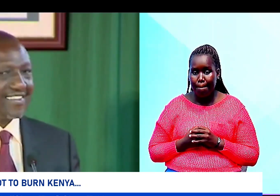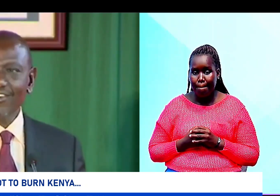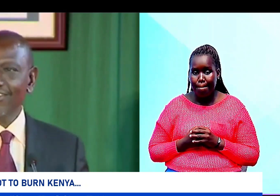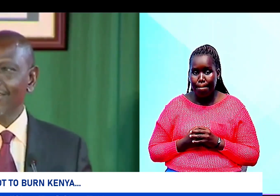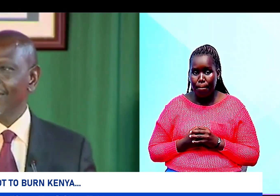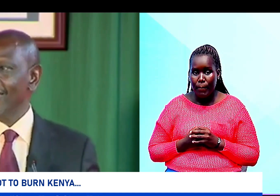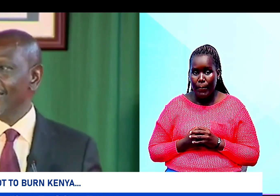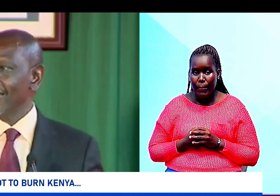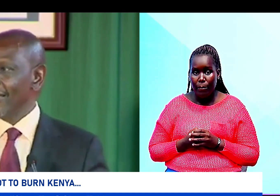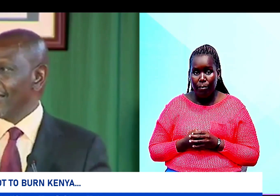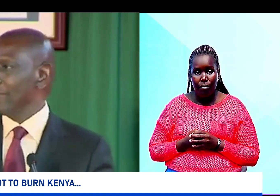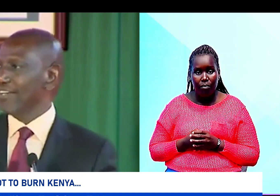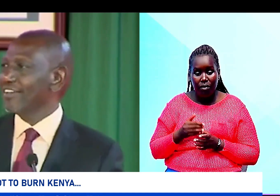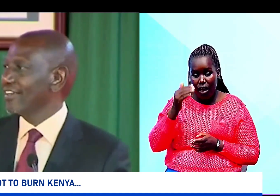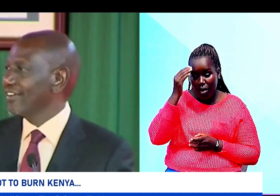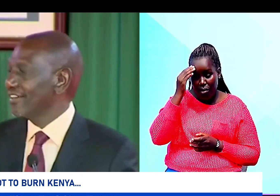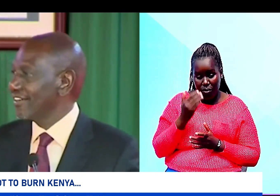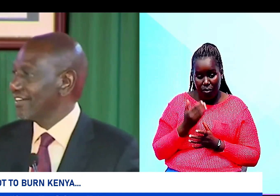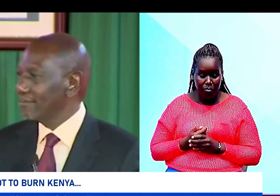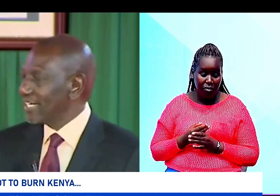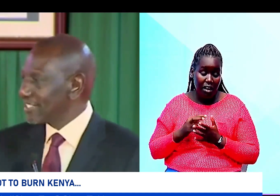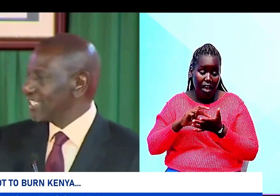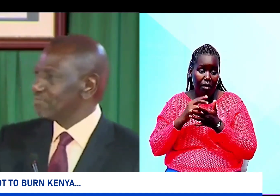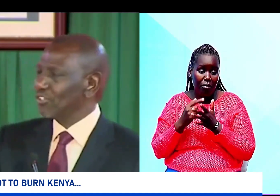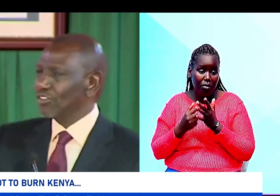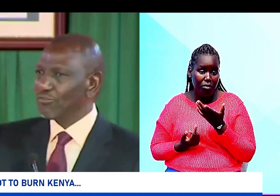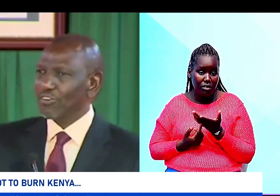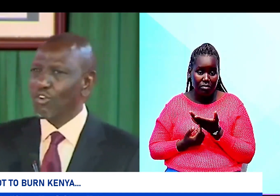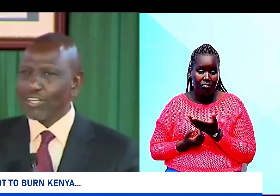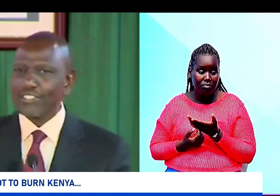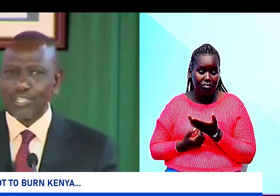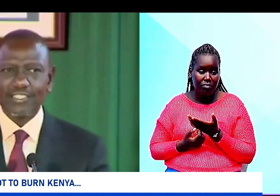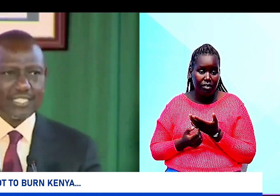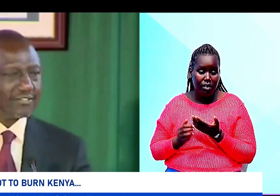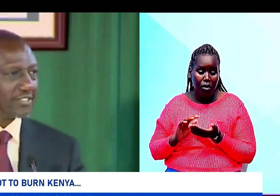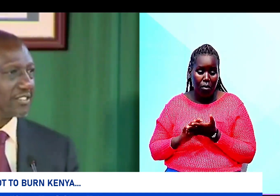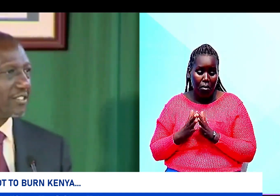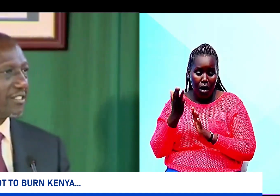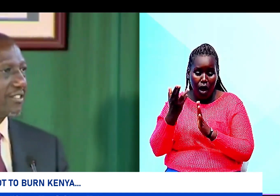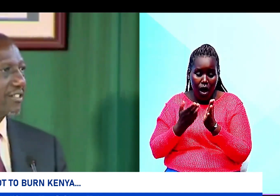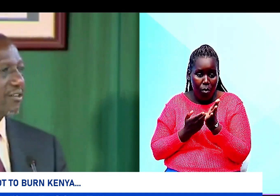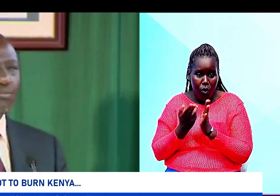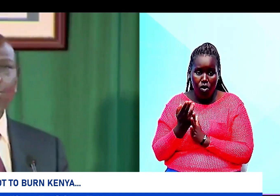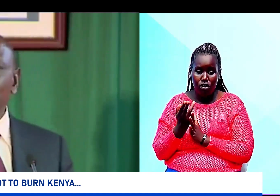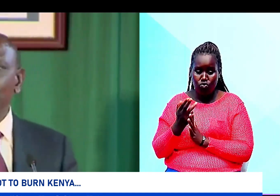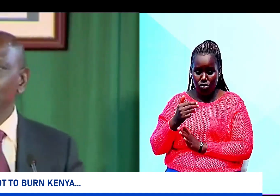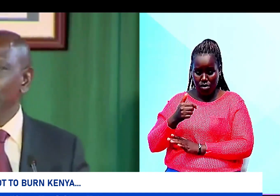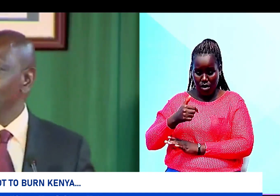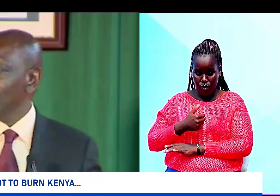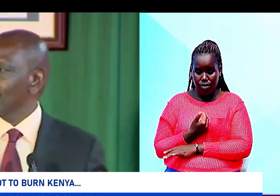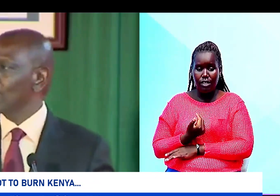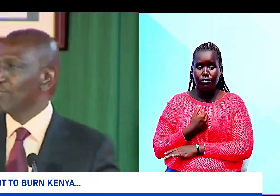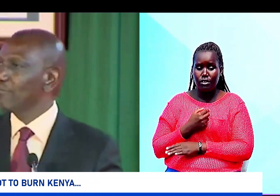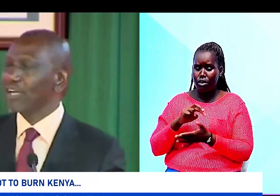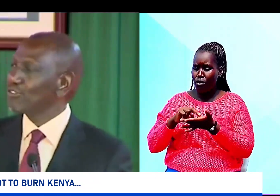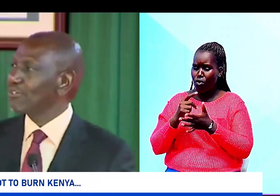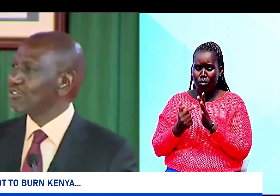You know? I mean, let's be honest with ourselves. What do you mean? What do you mean by Ruto must